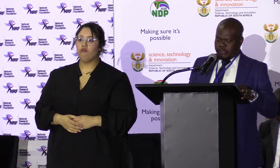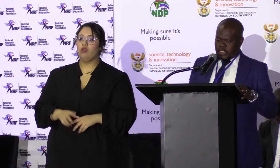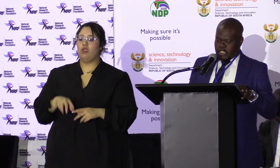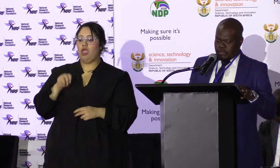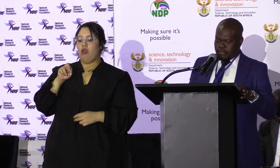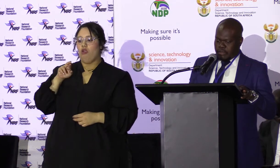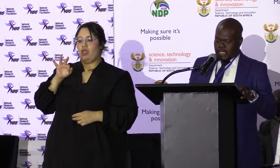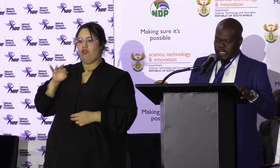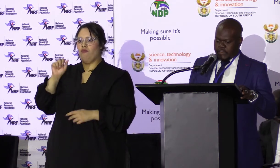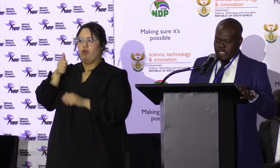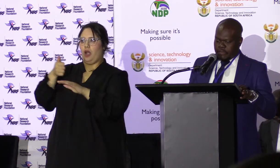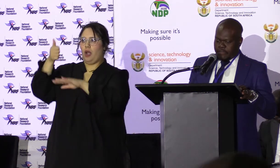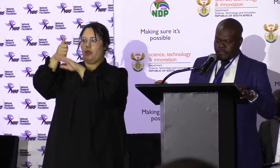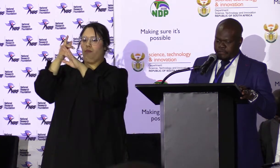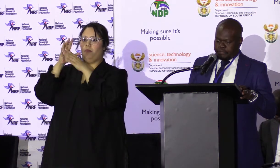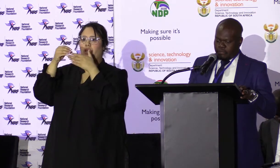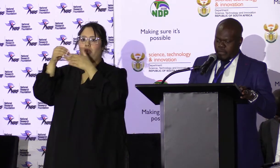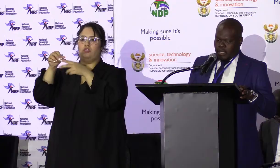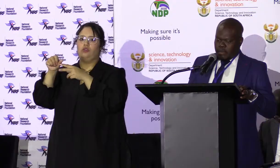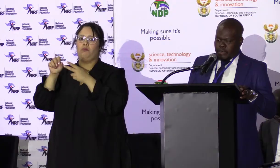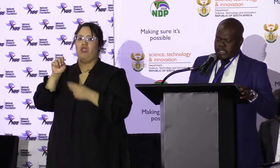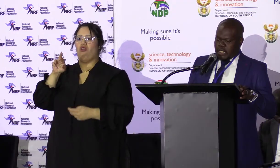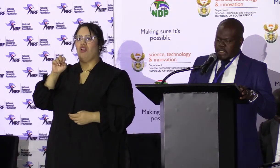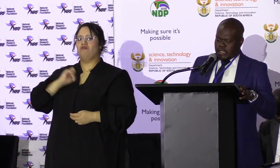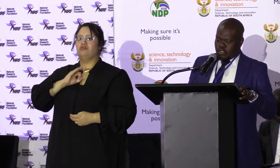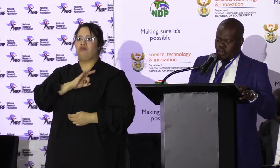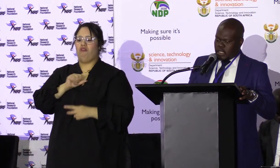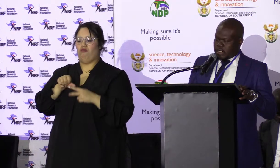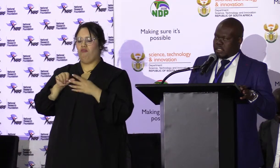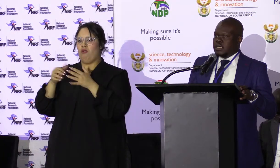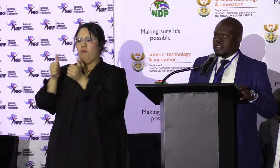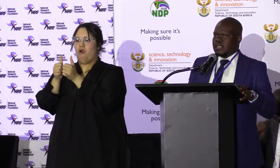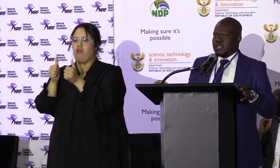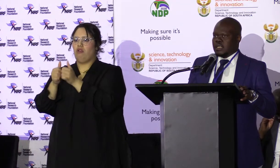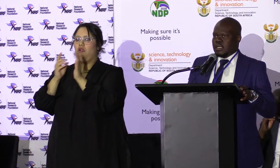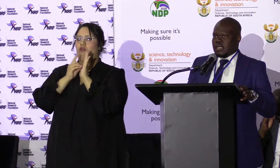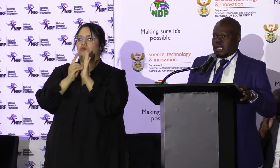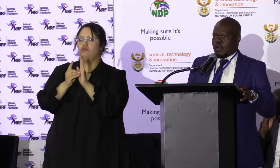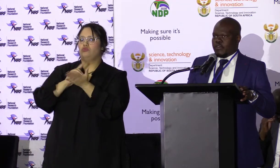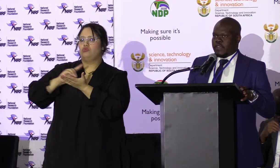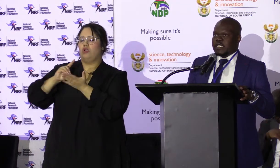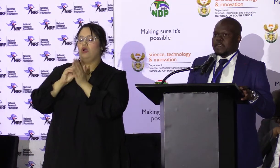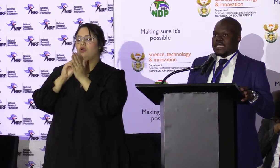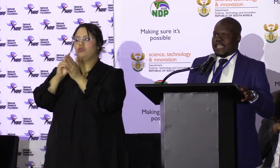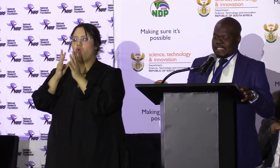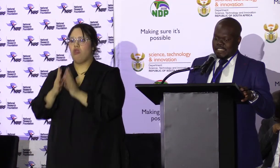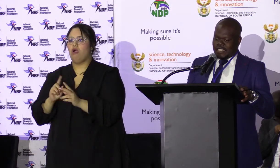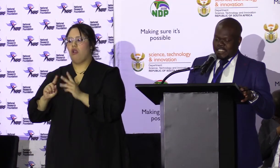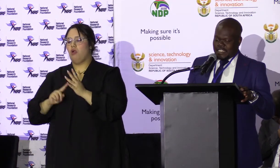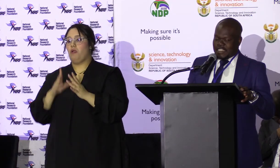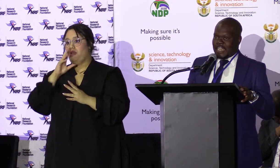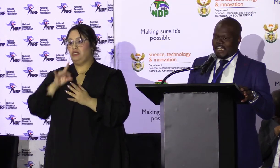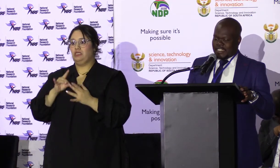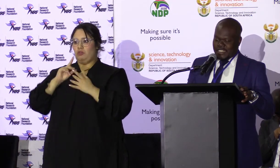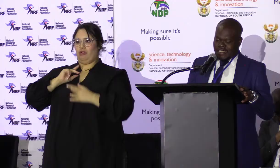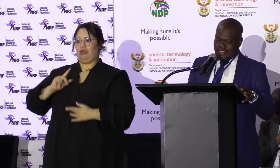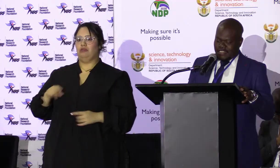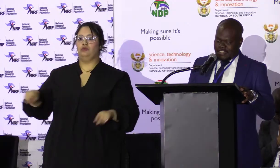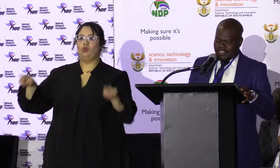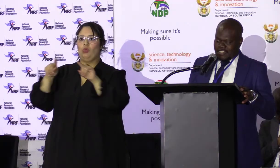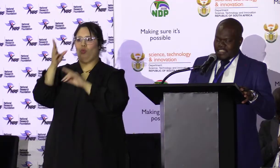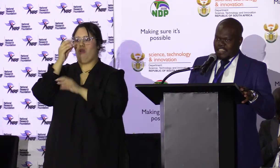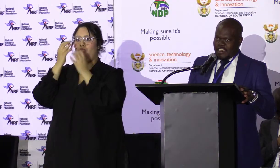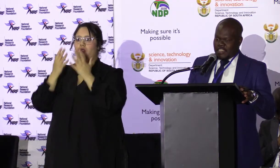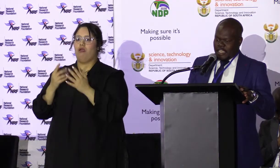NRF executive leadership, NRF staff, partners, donors, our very special guests, the